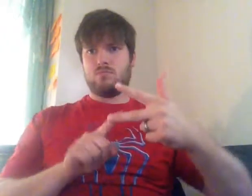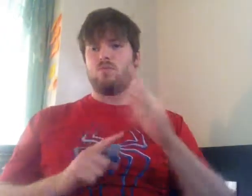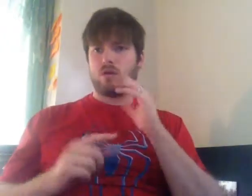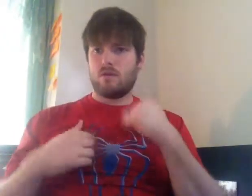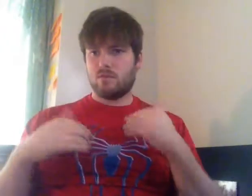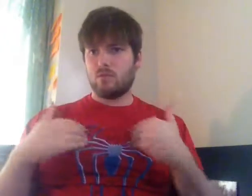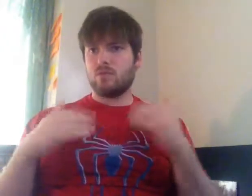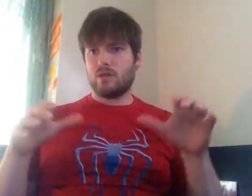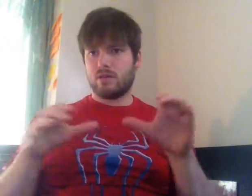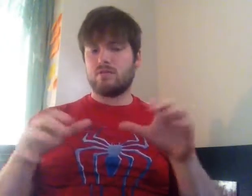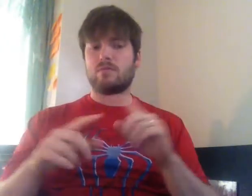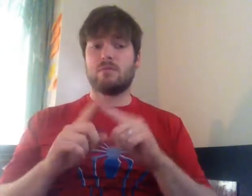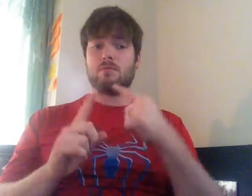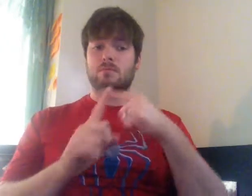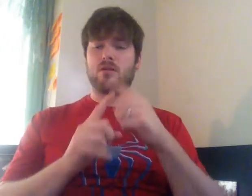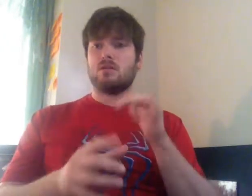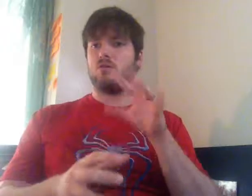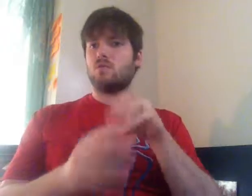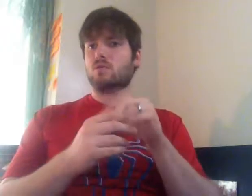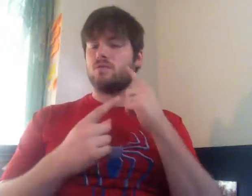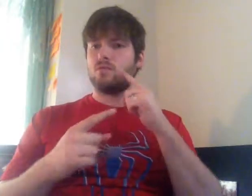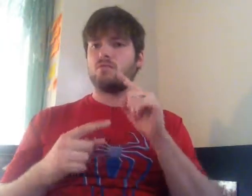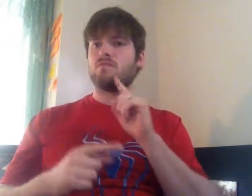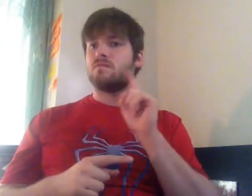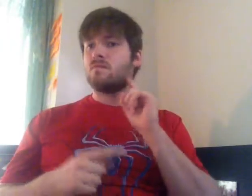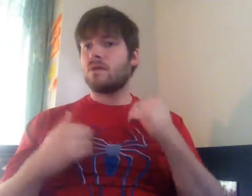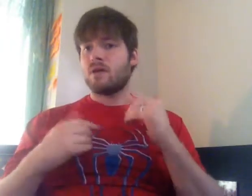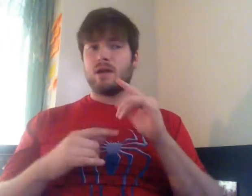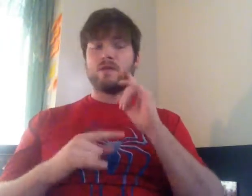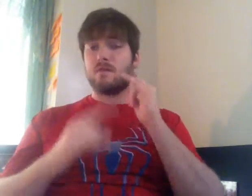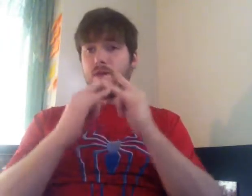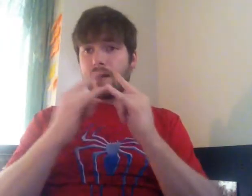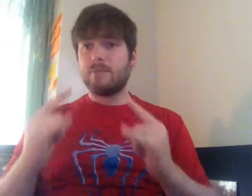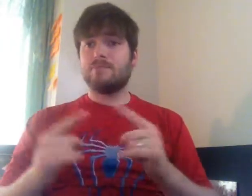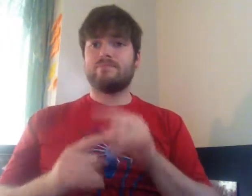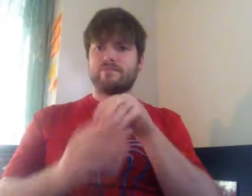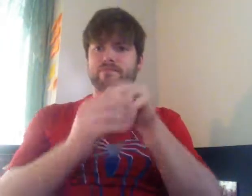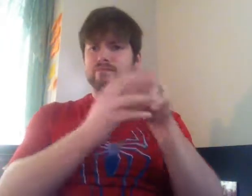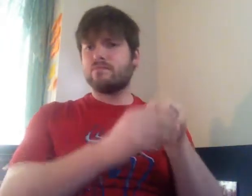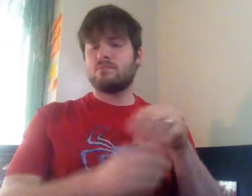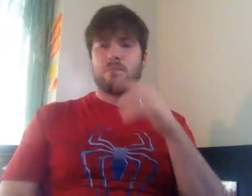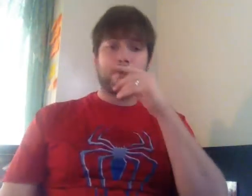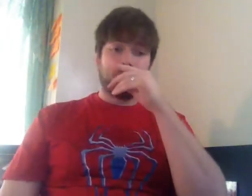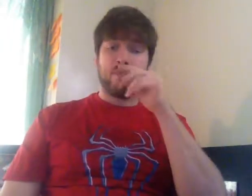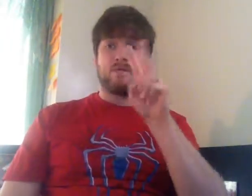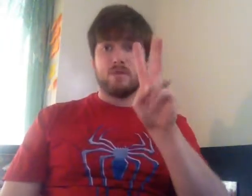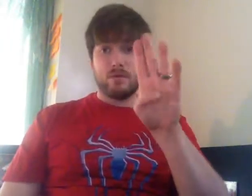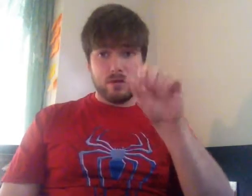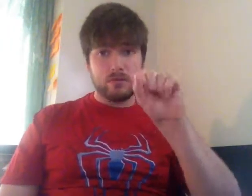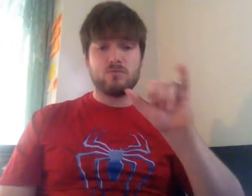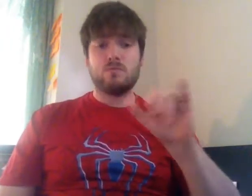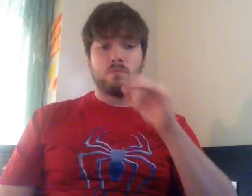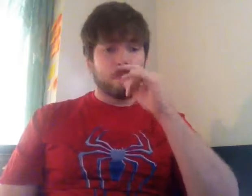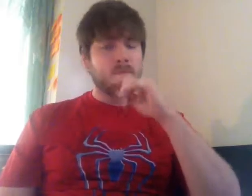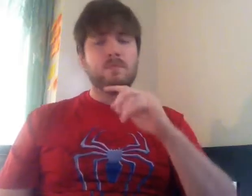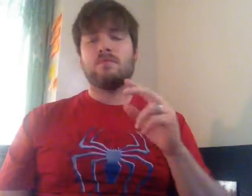and the pressure is lower now than it was a tropical cyclone. Interesting how that works. Anyway, so let's go now have a look at the rain, the last